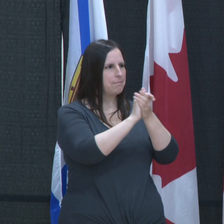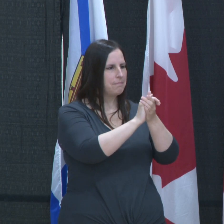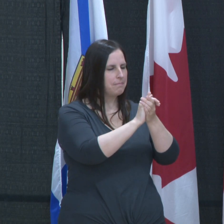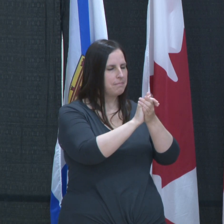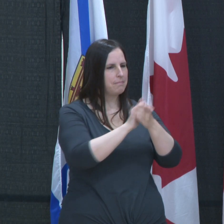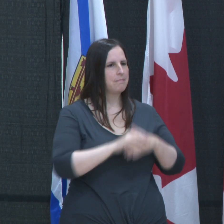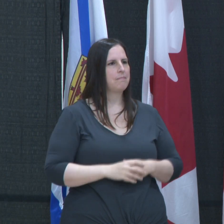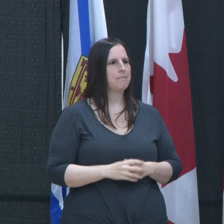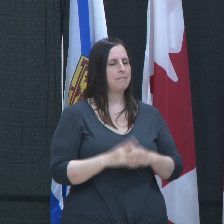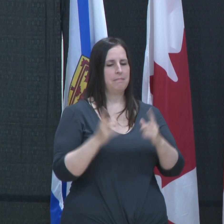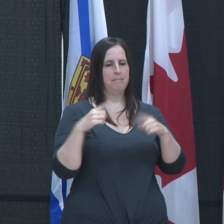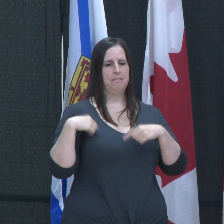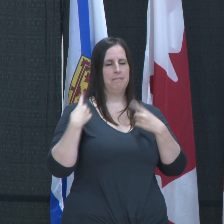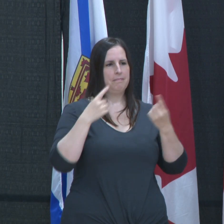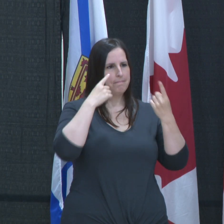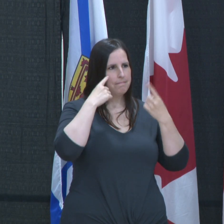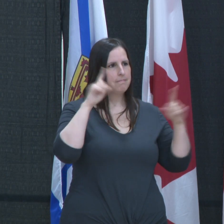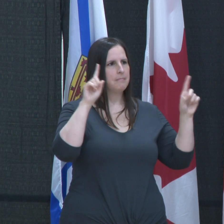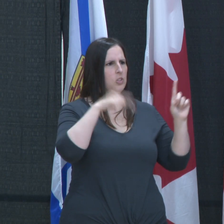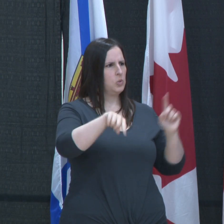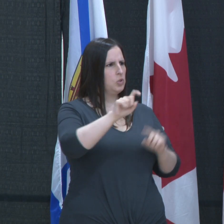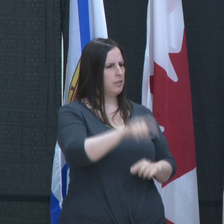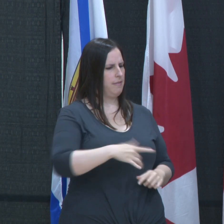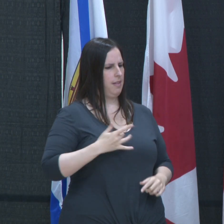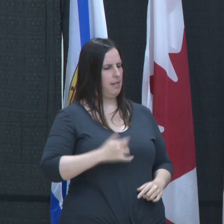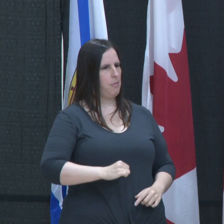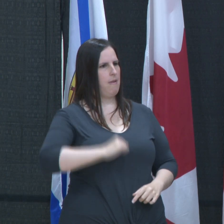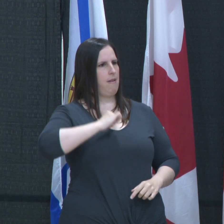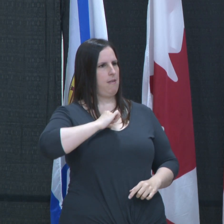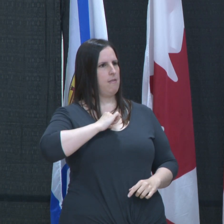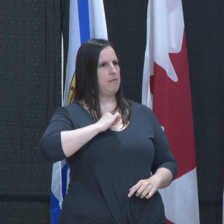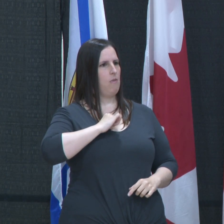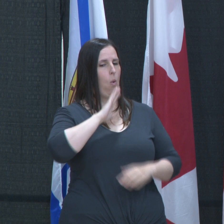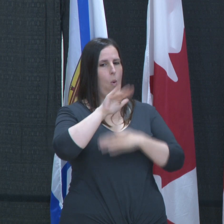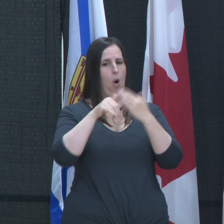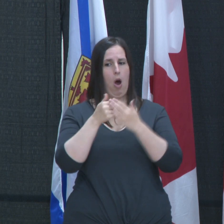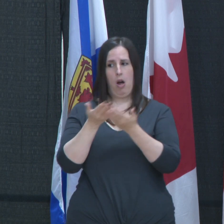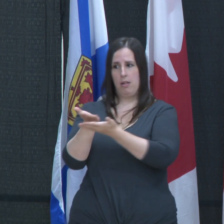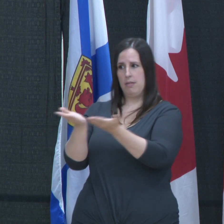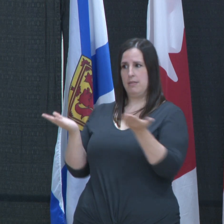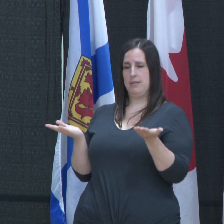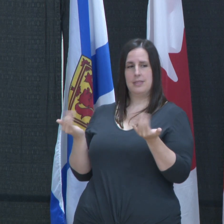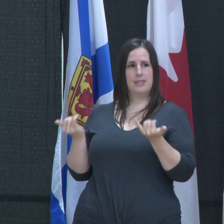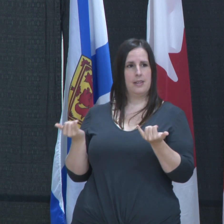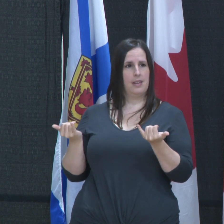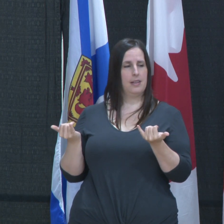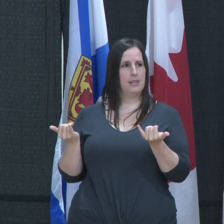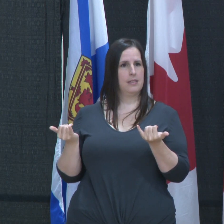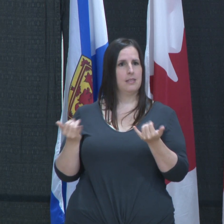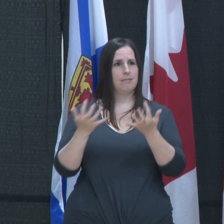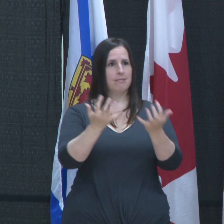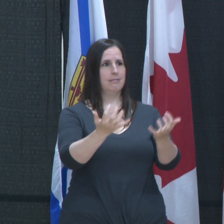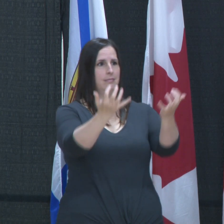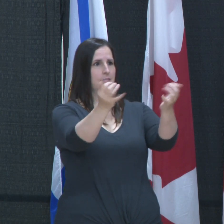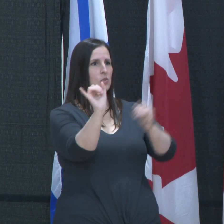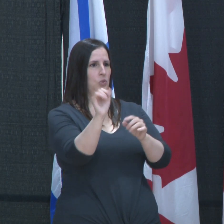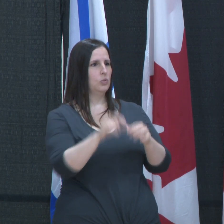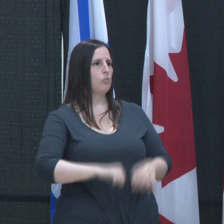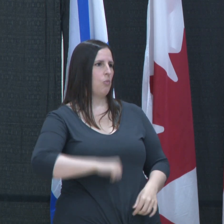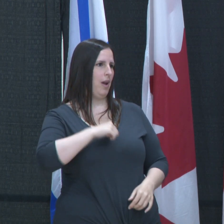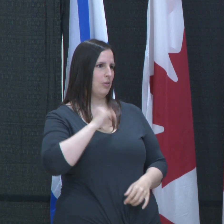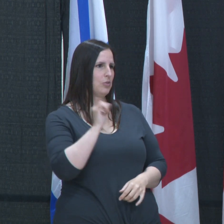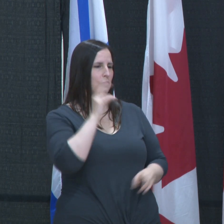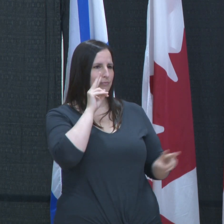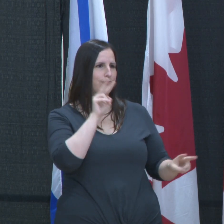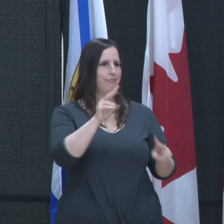and you should be so proud. And please know that all of your college family here today on the stage and in the audience are thrilled to